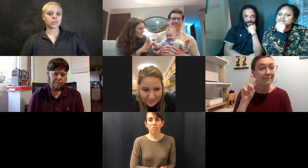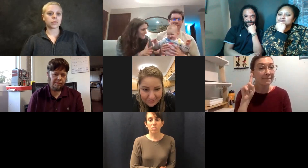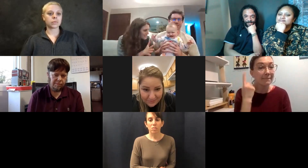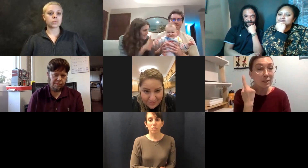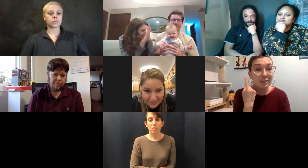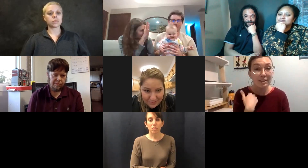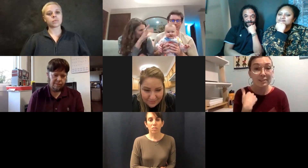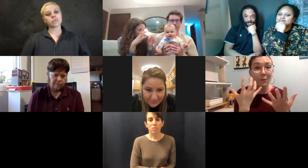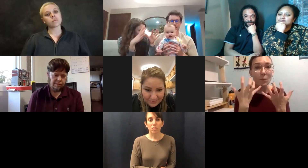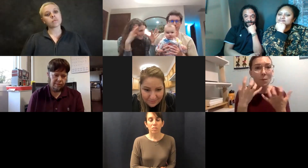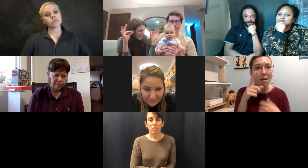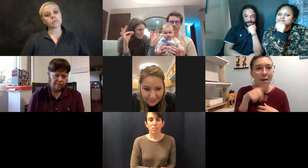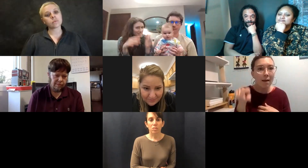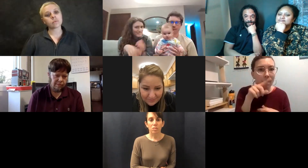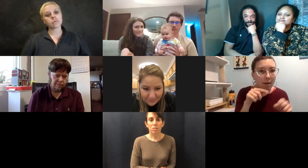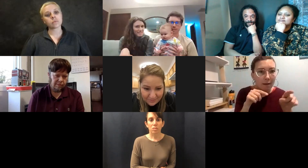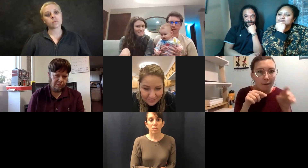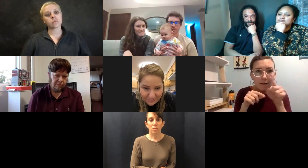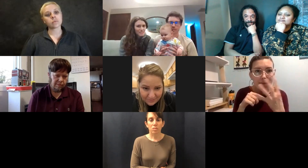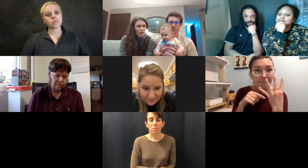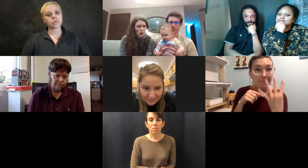I have a few questions ready.